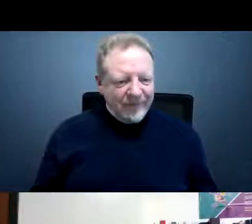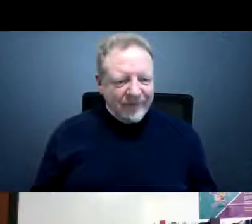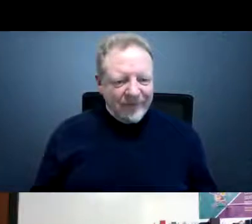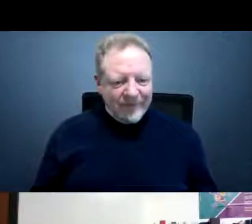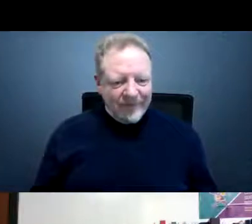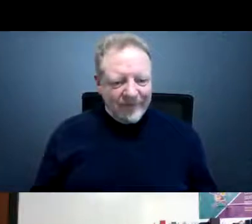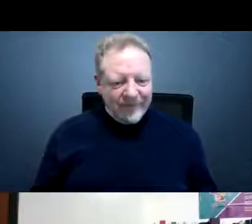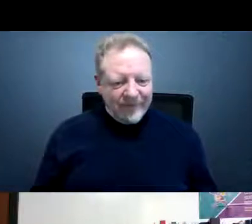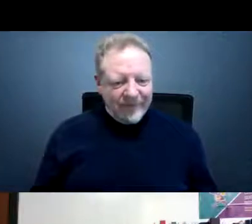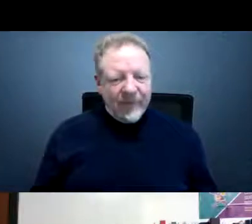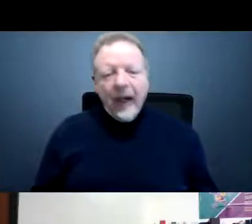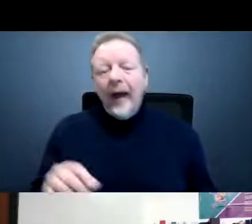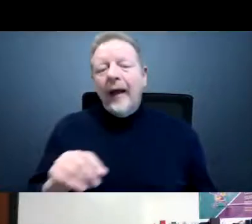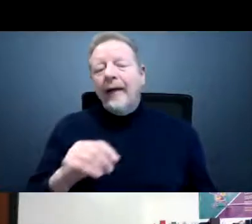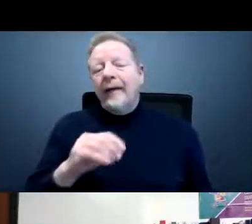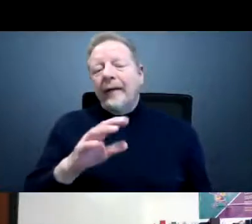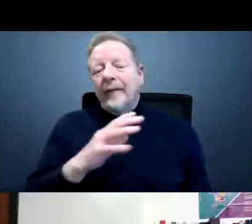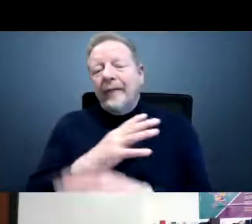And video relay interpreting.